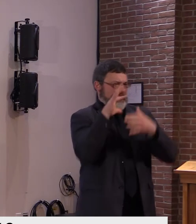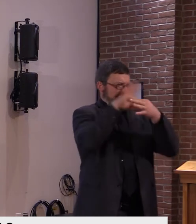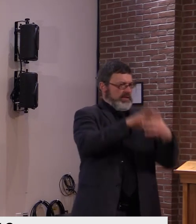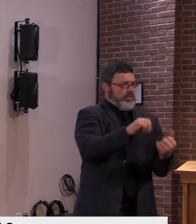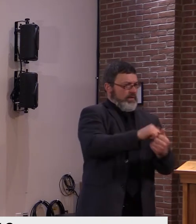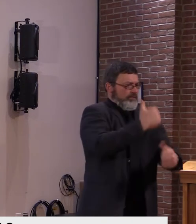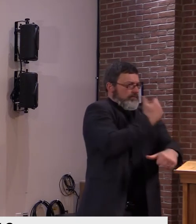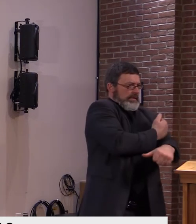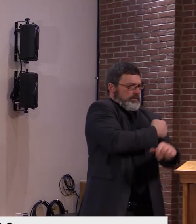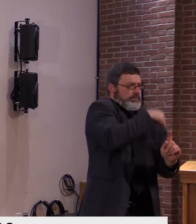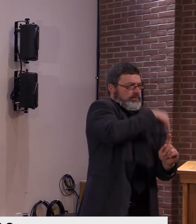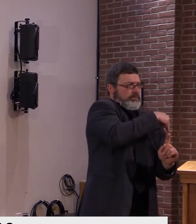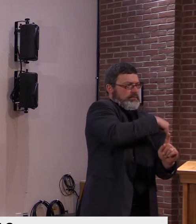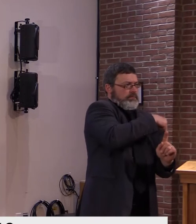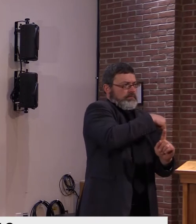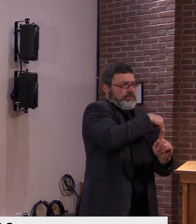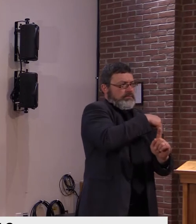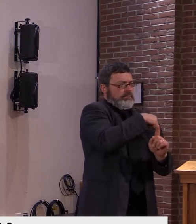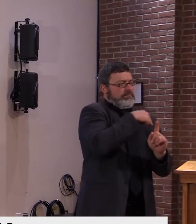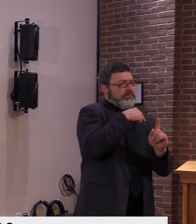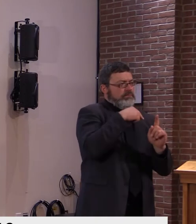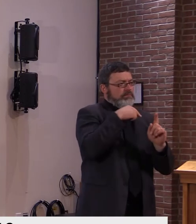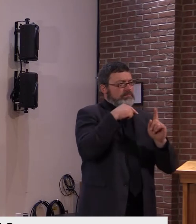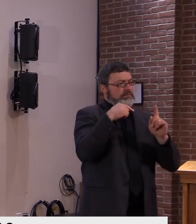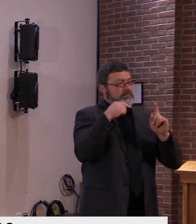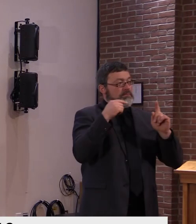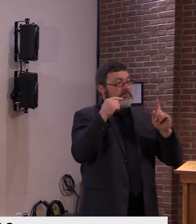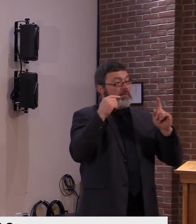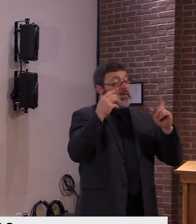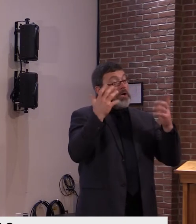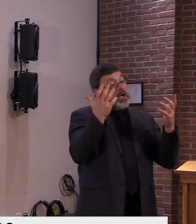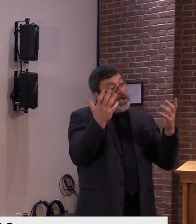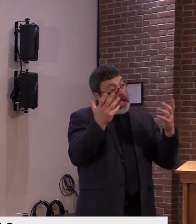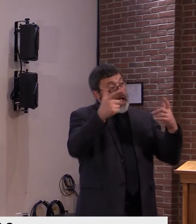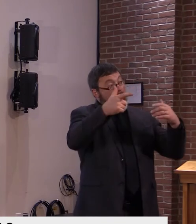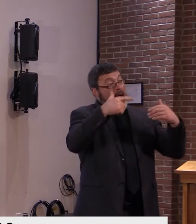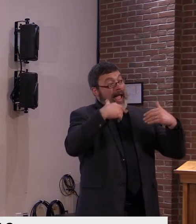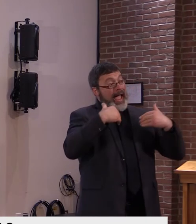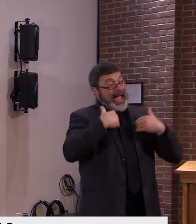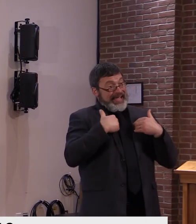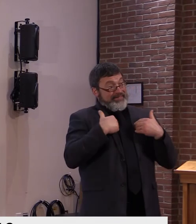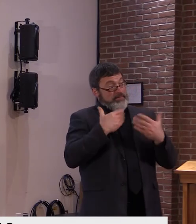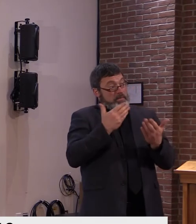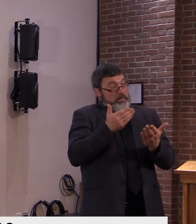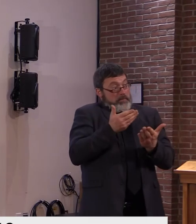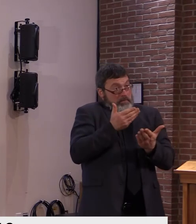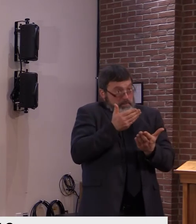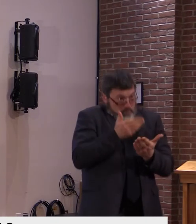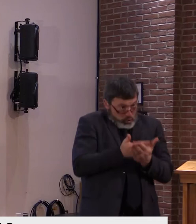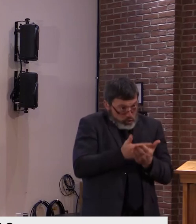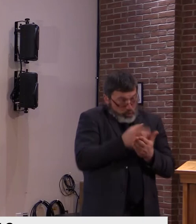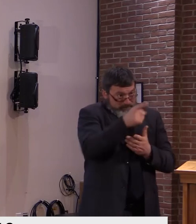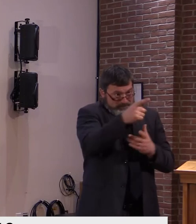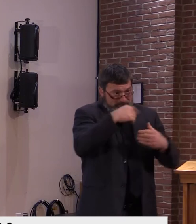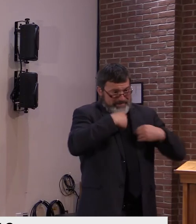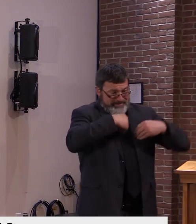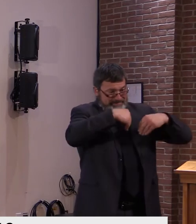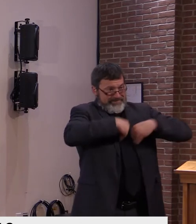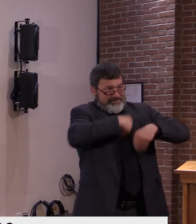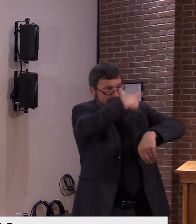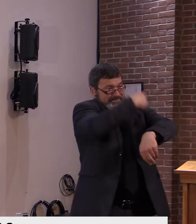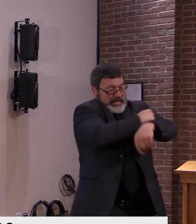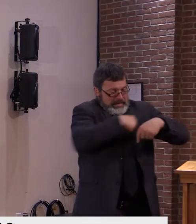would probably want to prove that you have antibodies that your body has now generated that could fight off